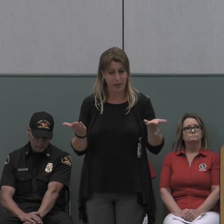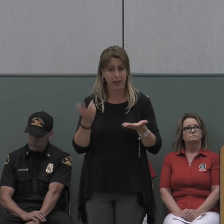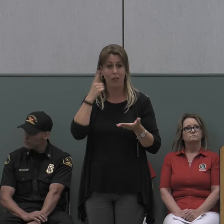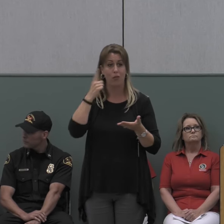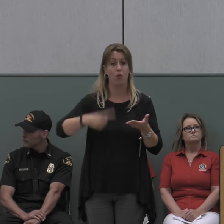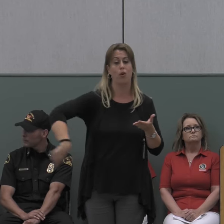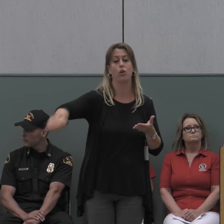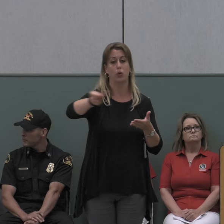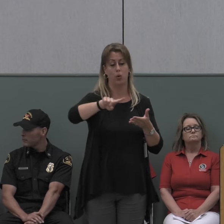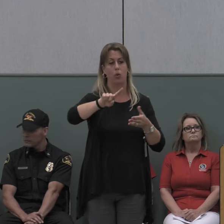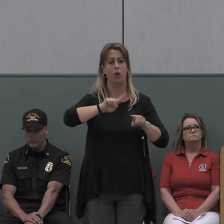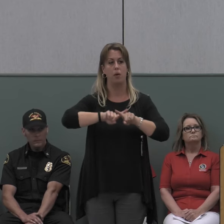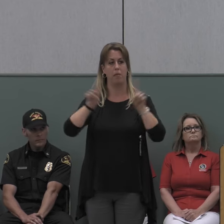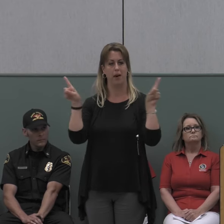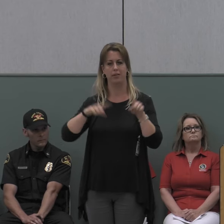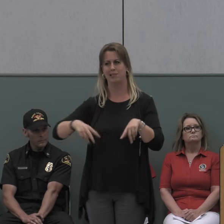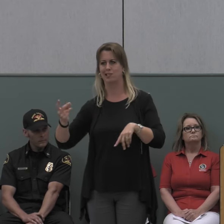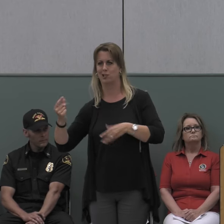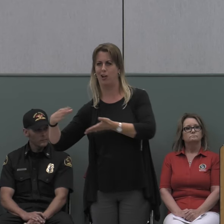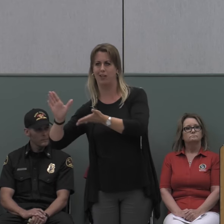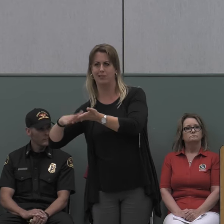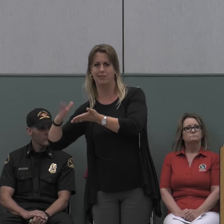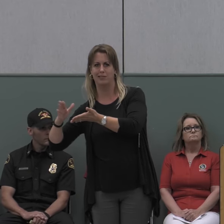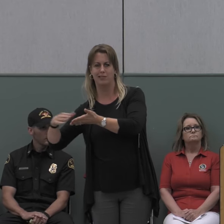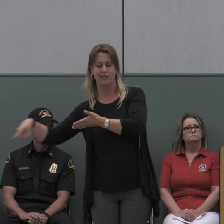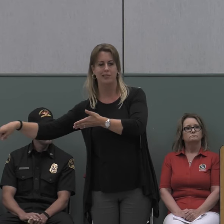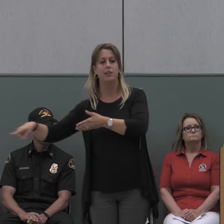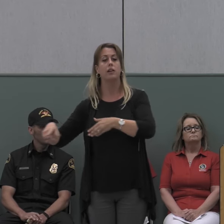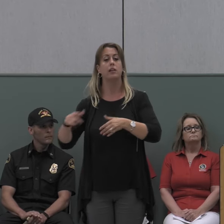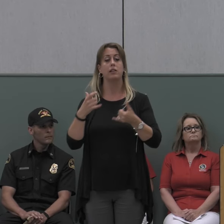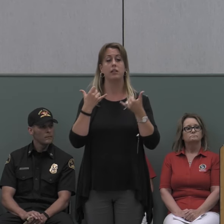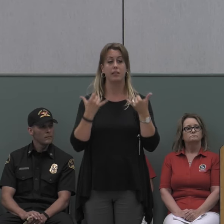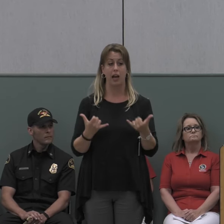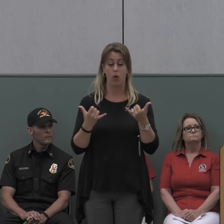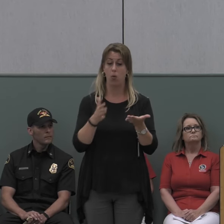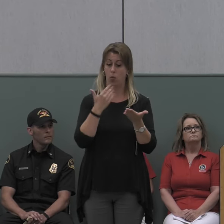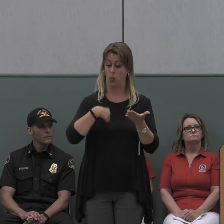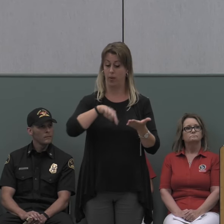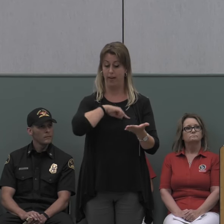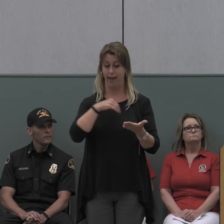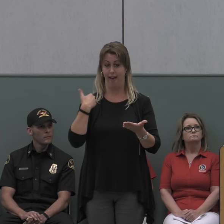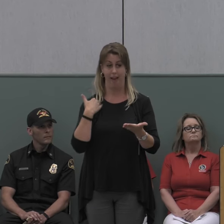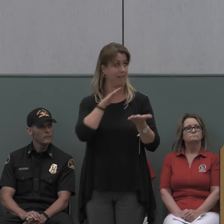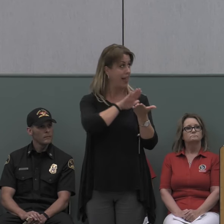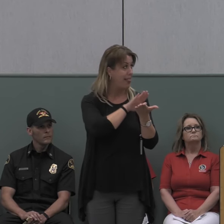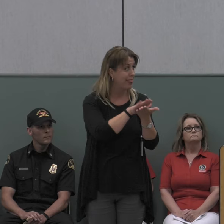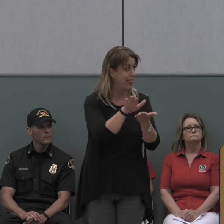But at this point, the reconstitution and the cleanup phase